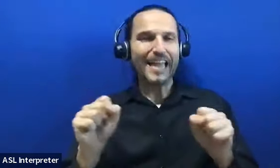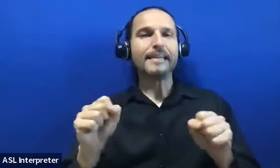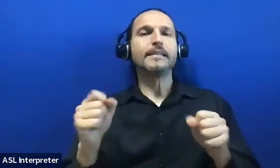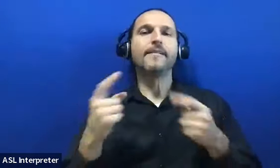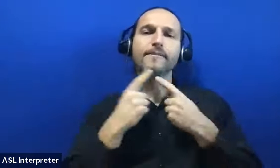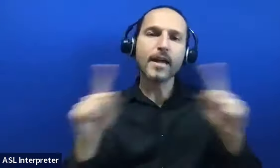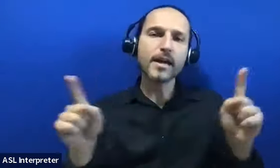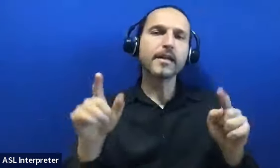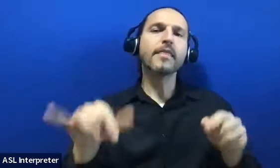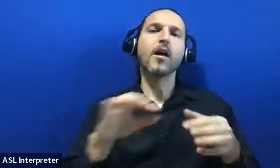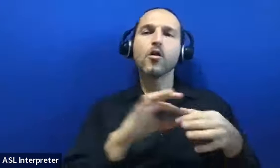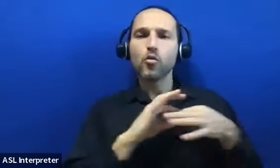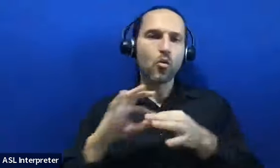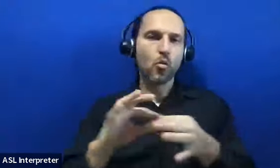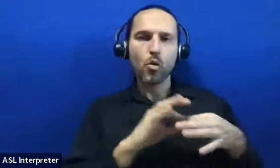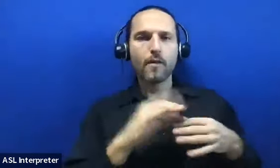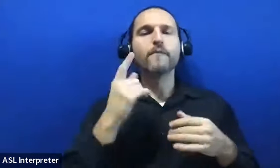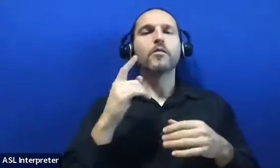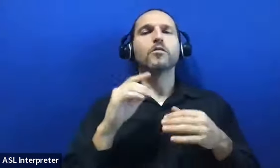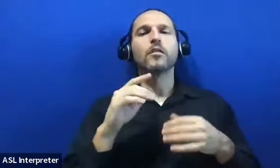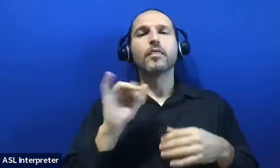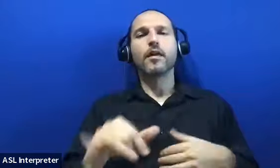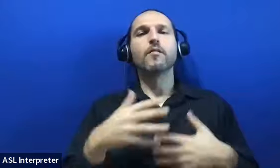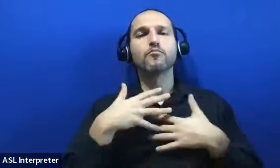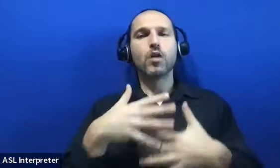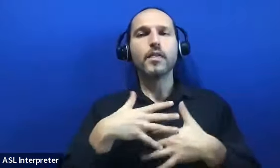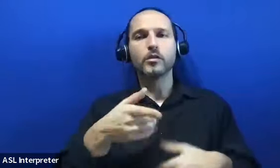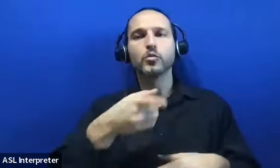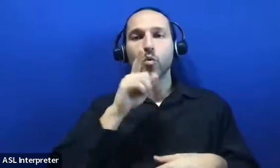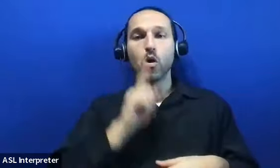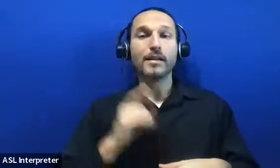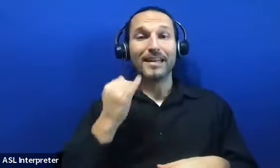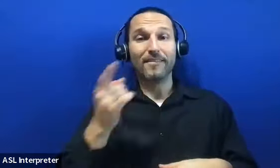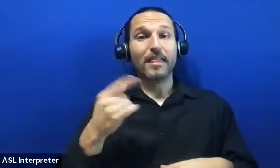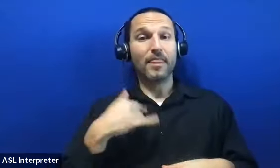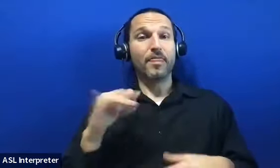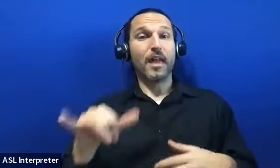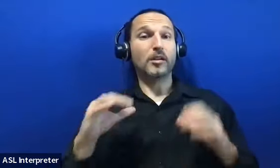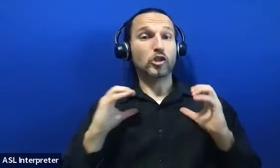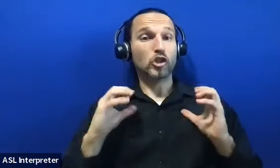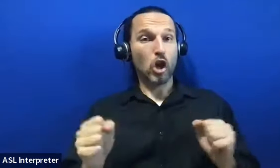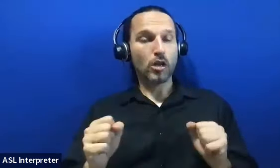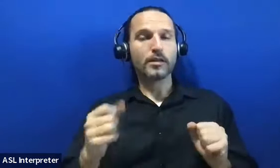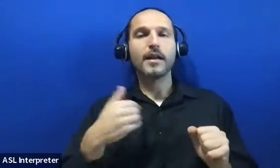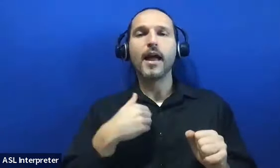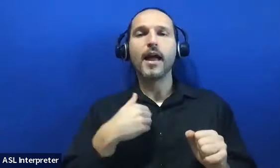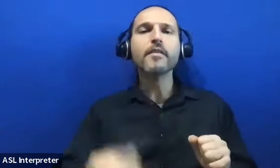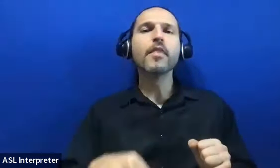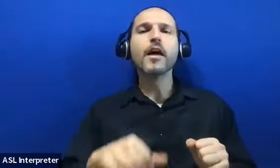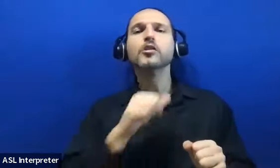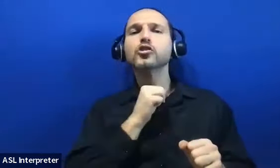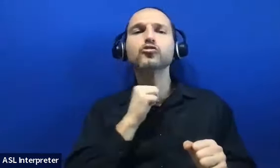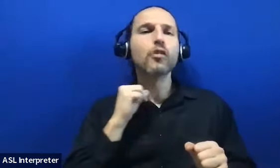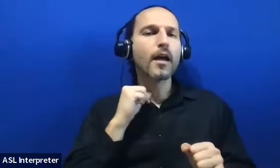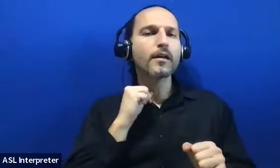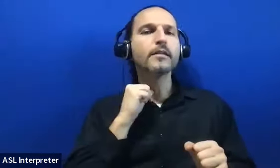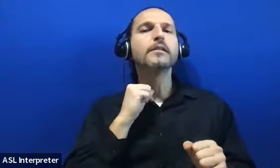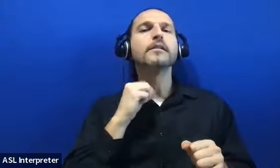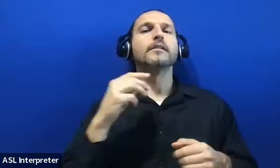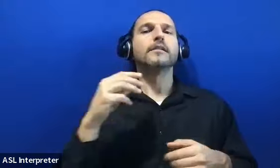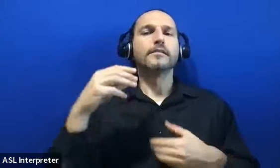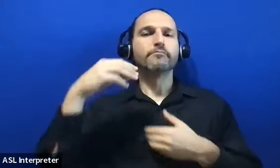requires coordinating breathing and swallowing. And many kids with charge may have tracheostomy. They may